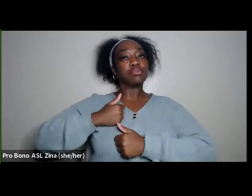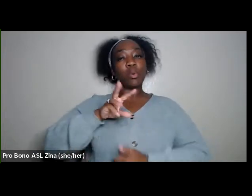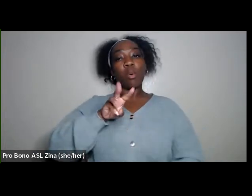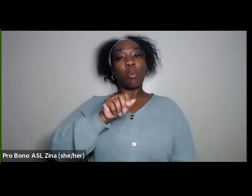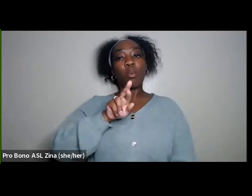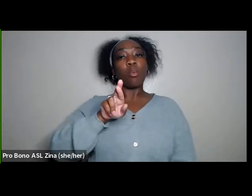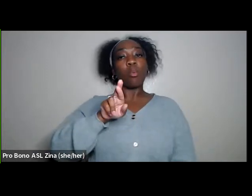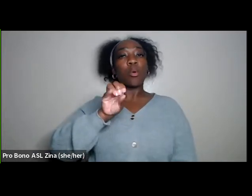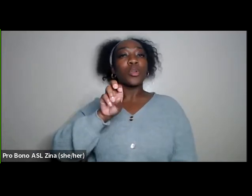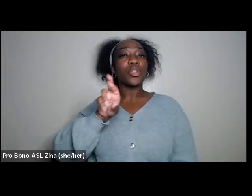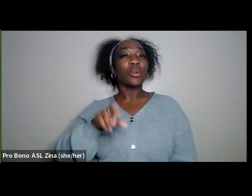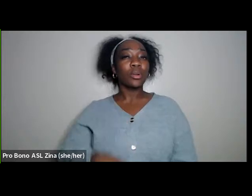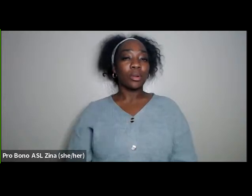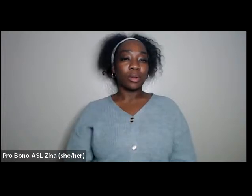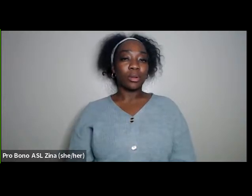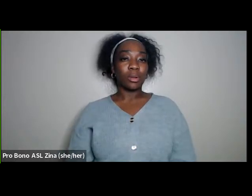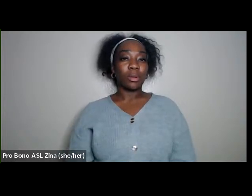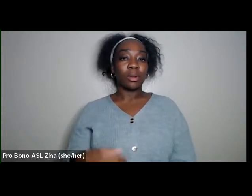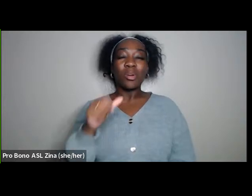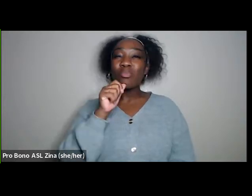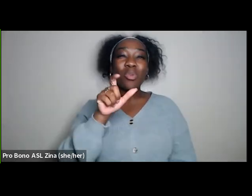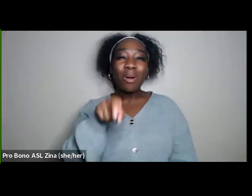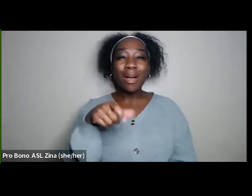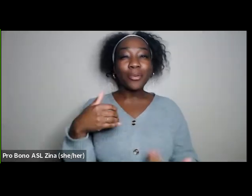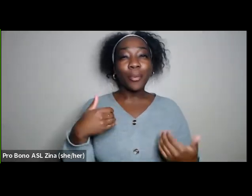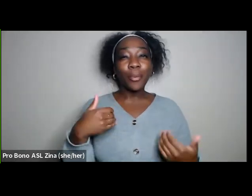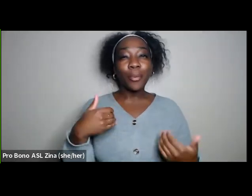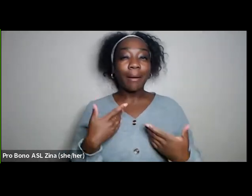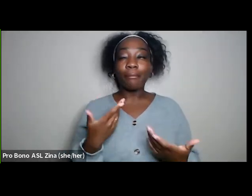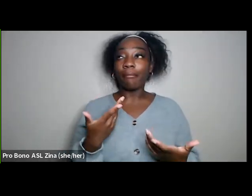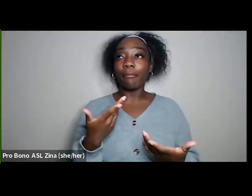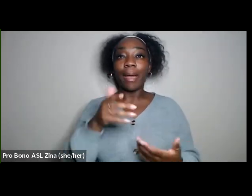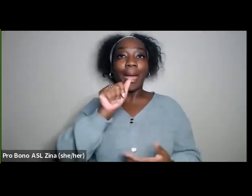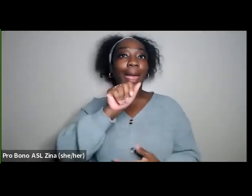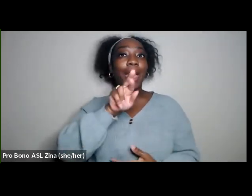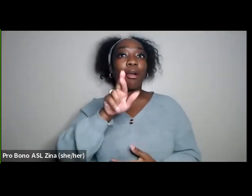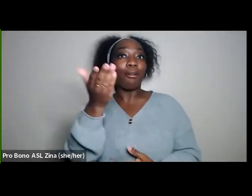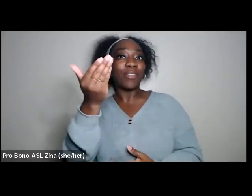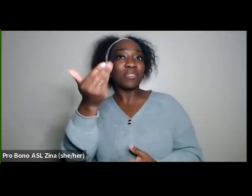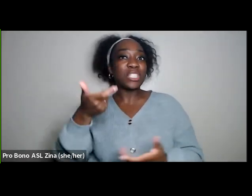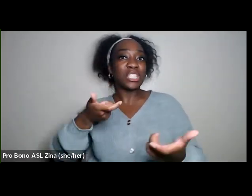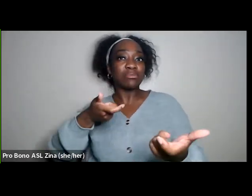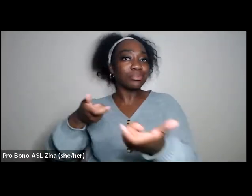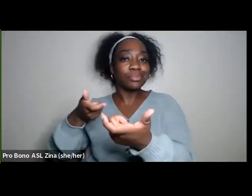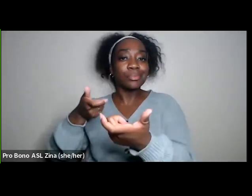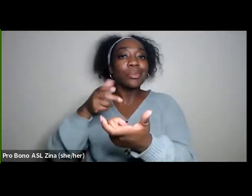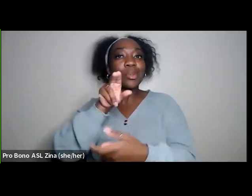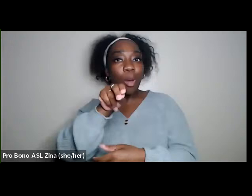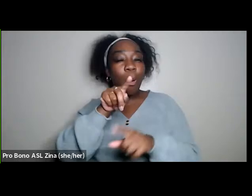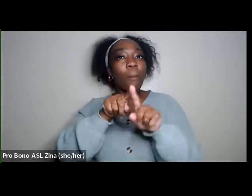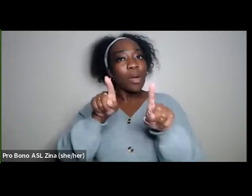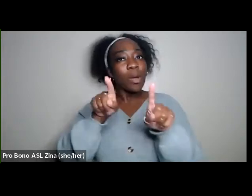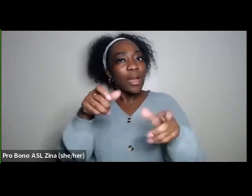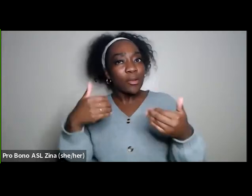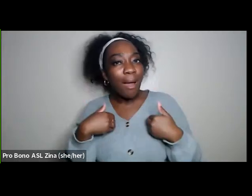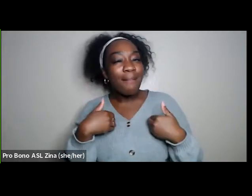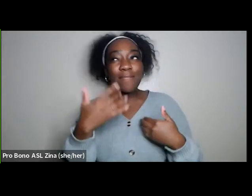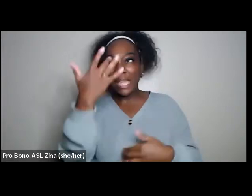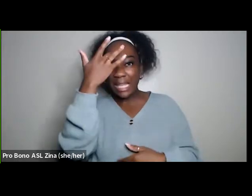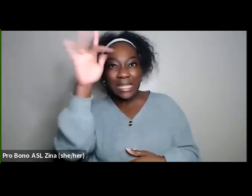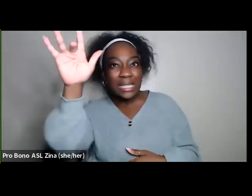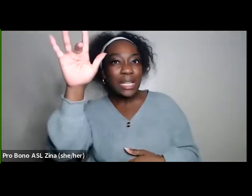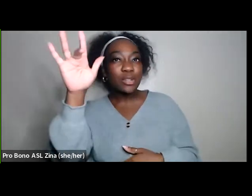have to be warriors with an AR-15. We have to be warriors with intellectual tools, with spiritual tools,